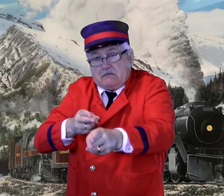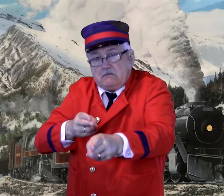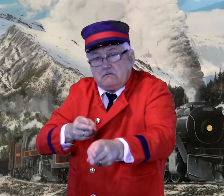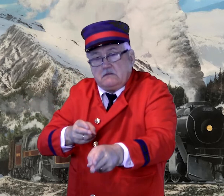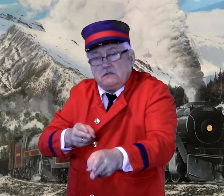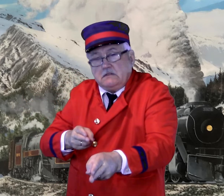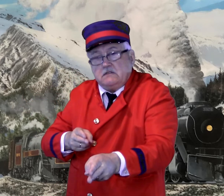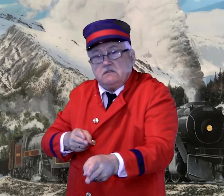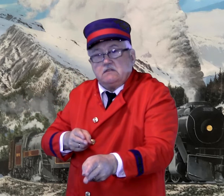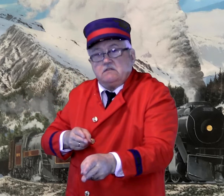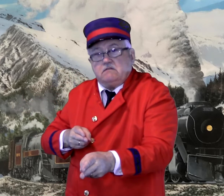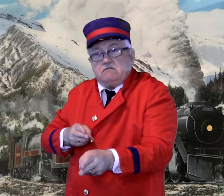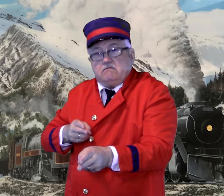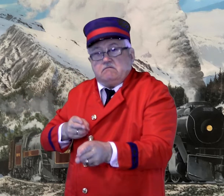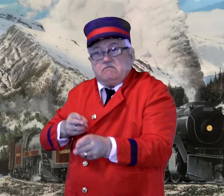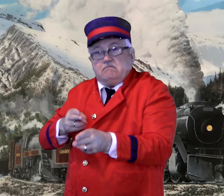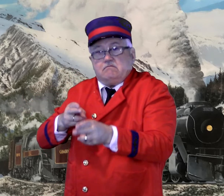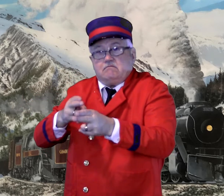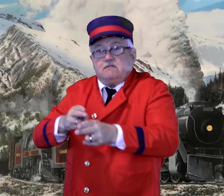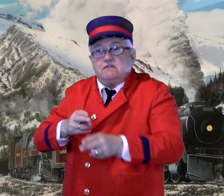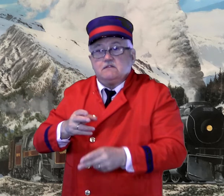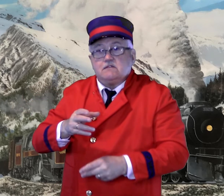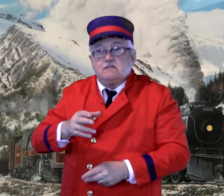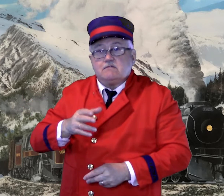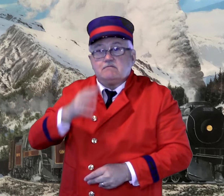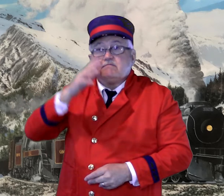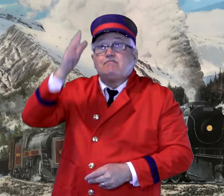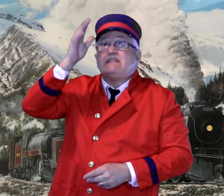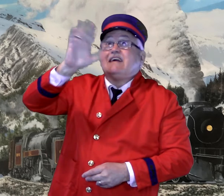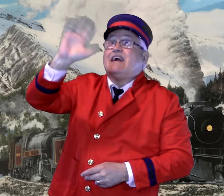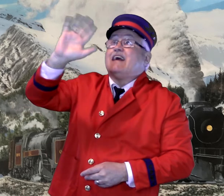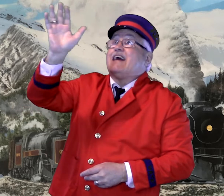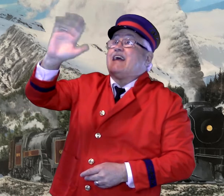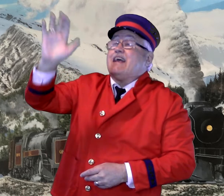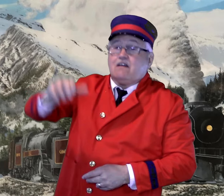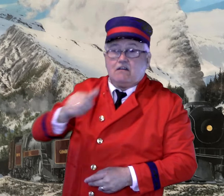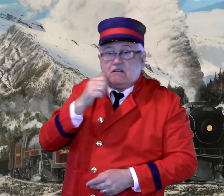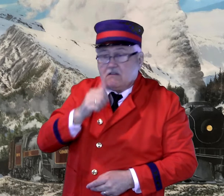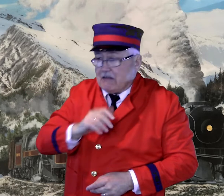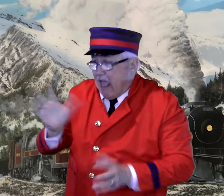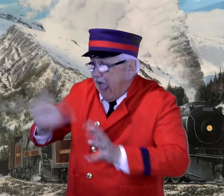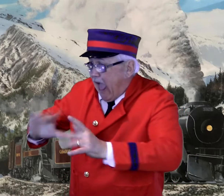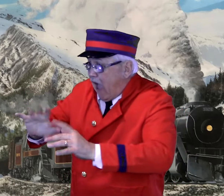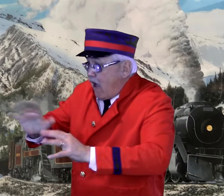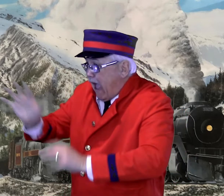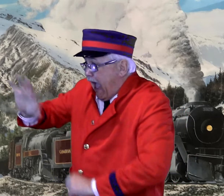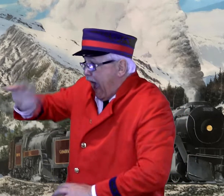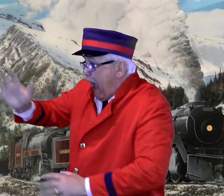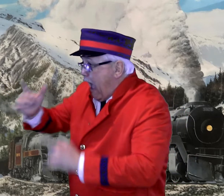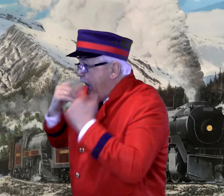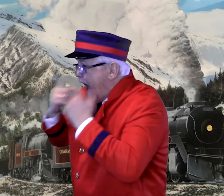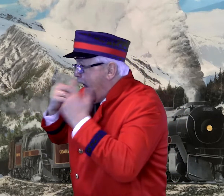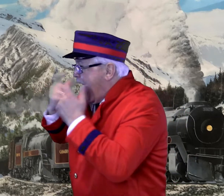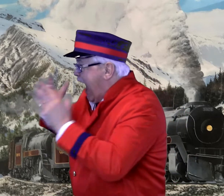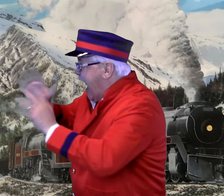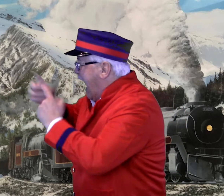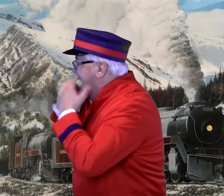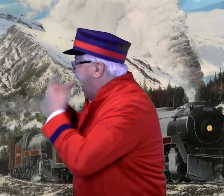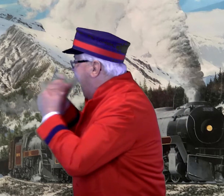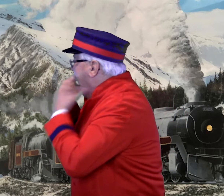engineer could release some sand down those pipes onto the tracks for the train to have traction. As the parents were